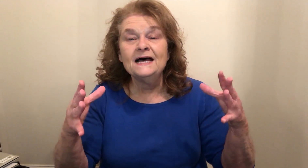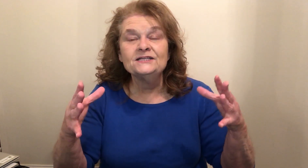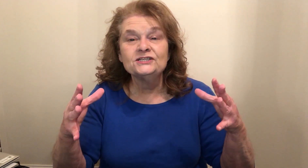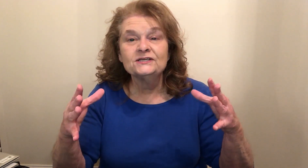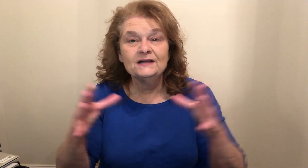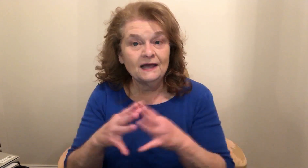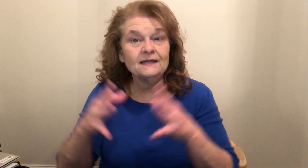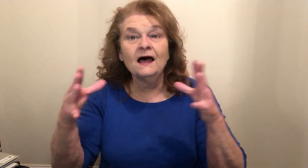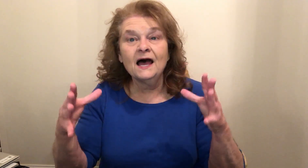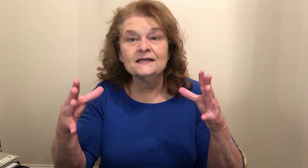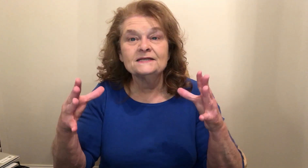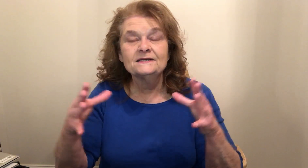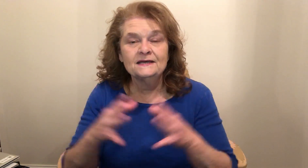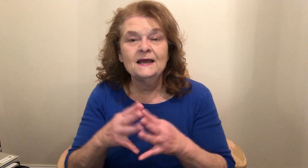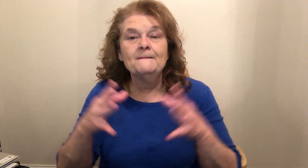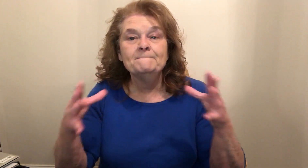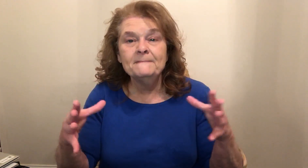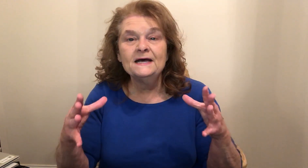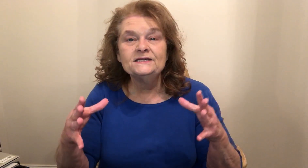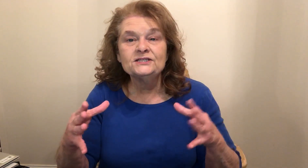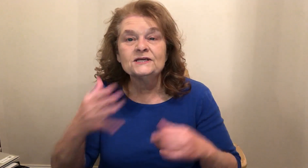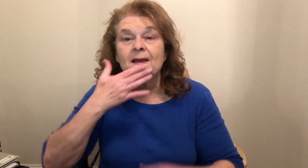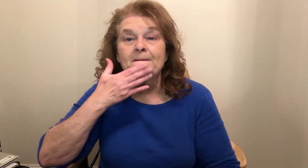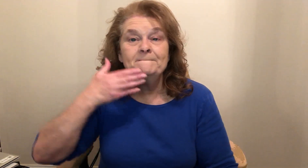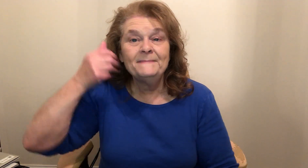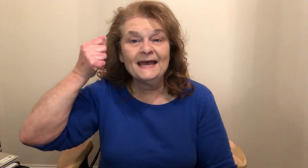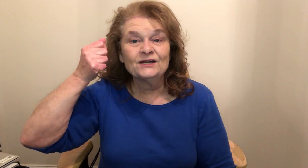much, a lot, much better.